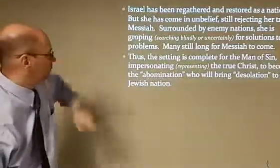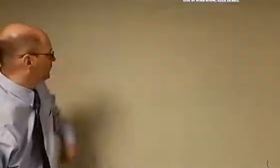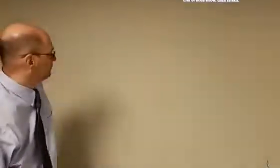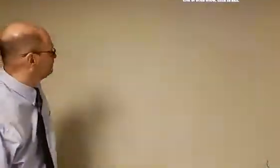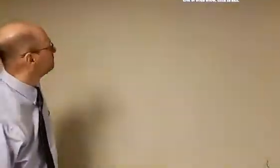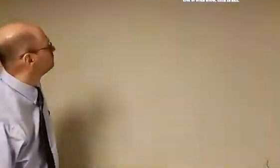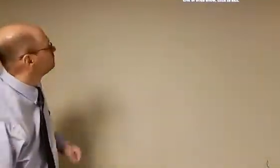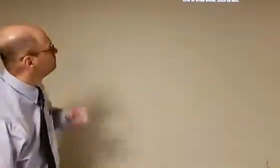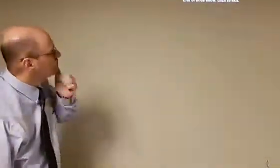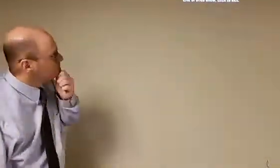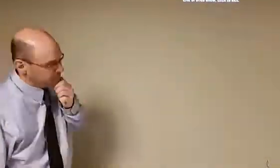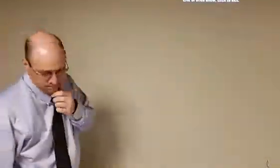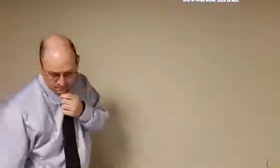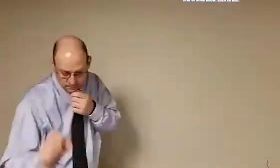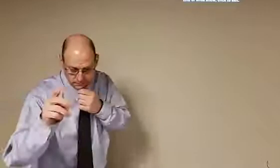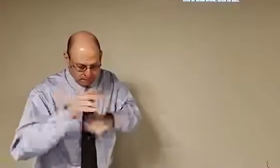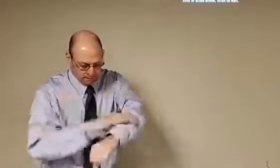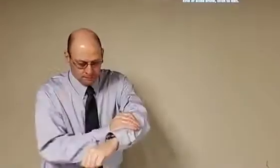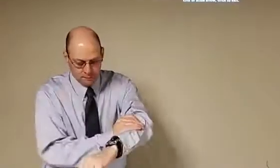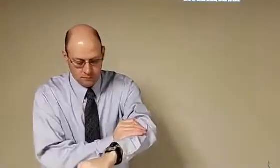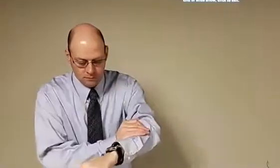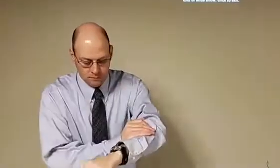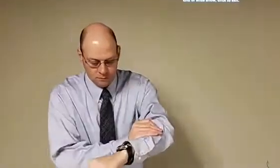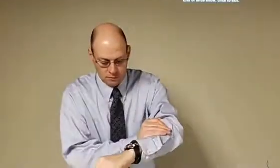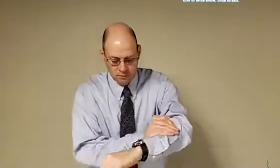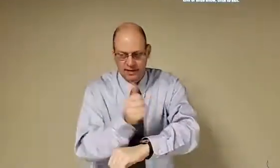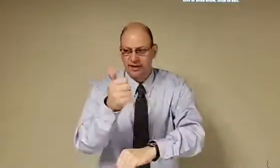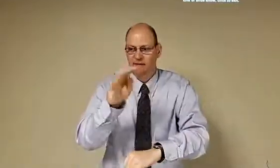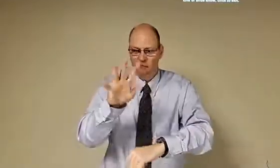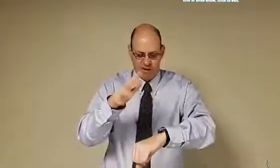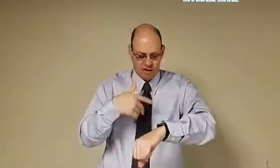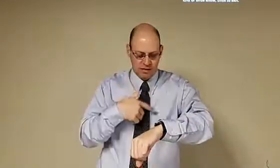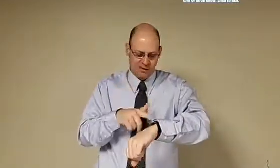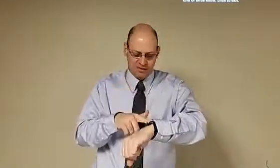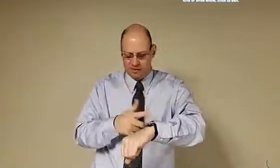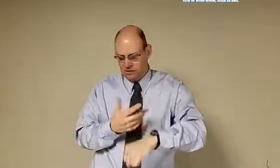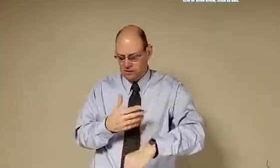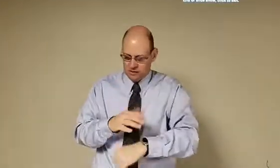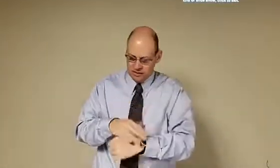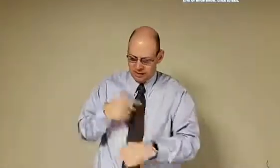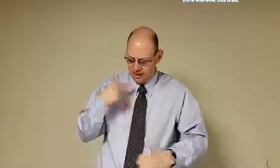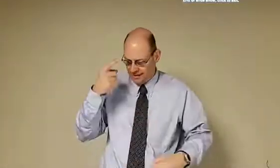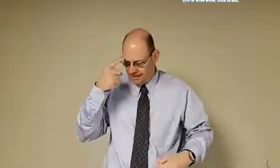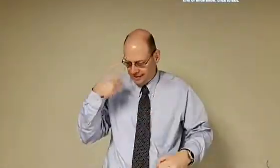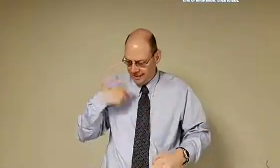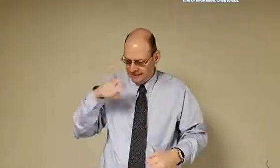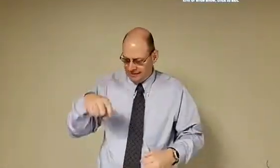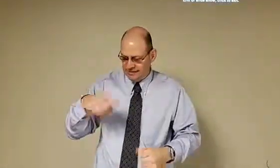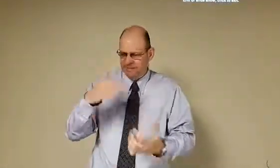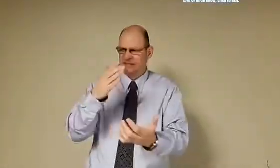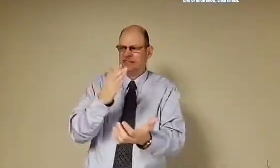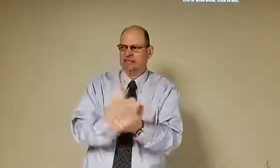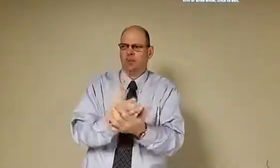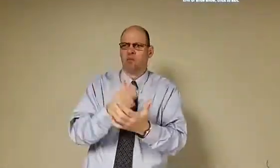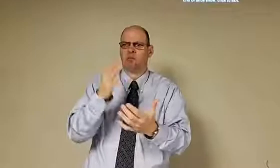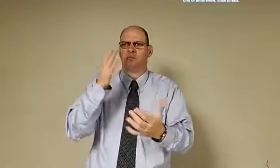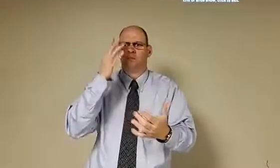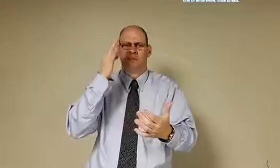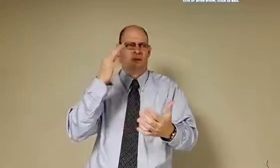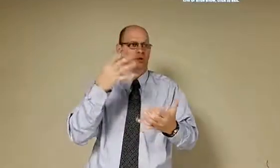It has not happened yet. Okay, so that was the end of that slide. Maybe I need to stop